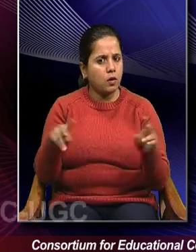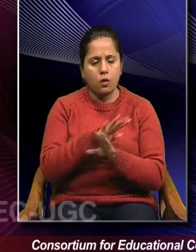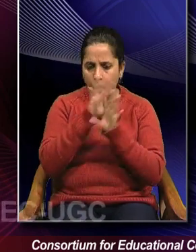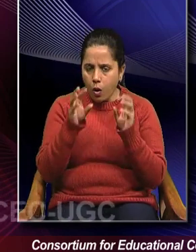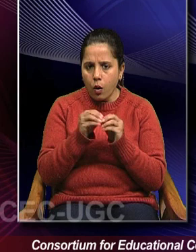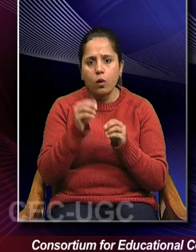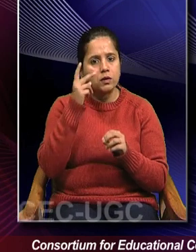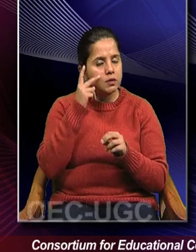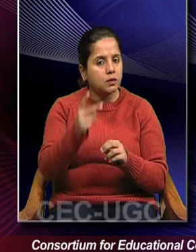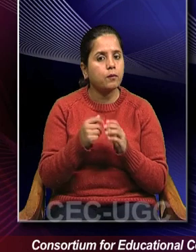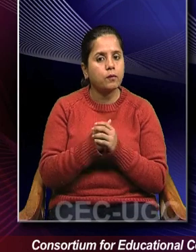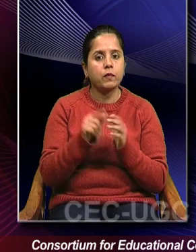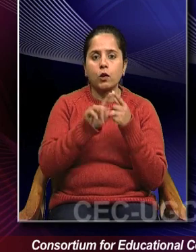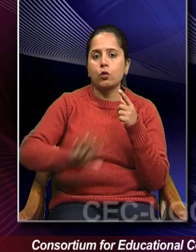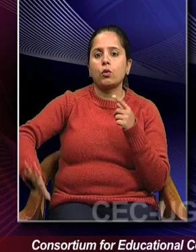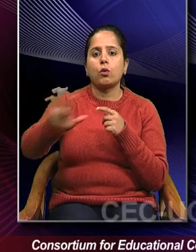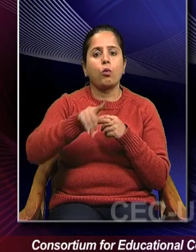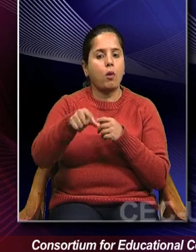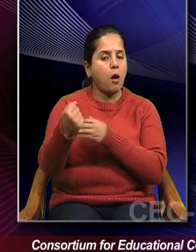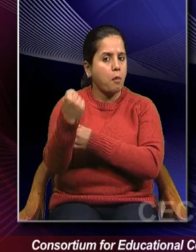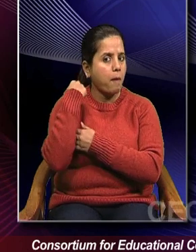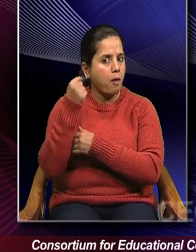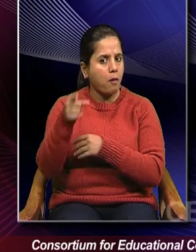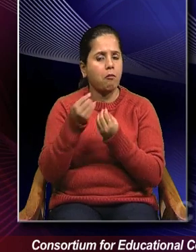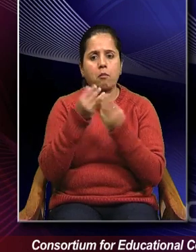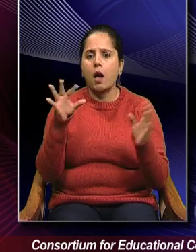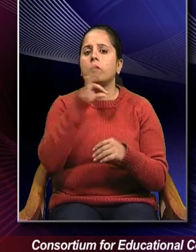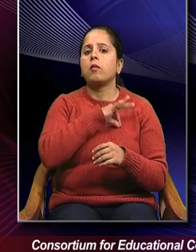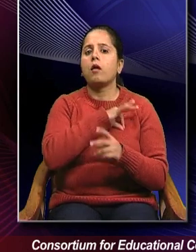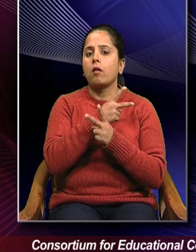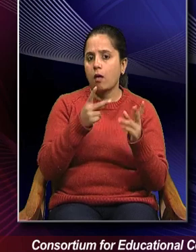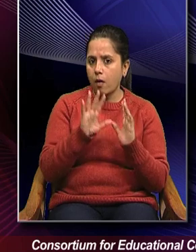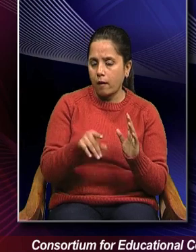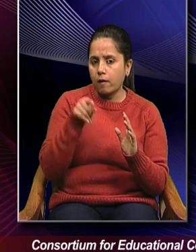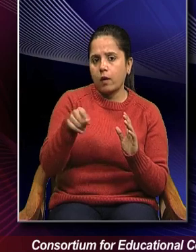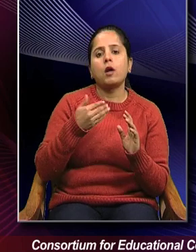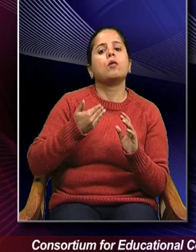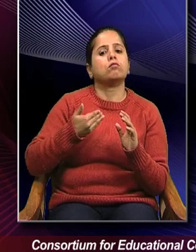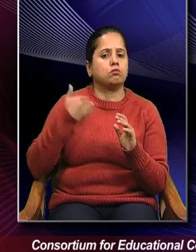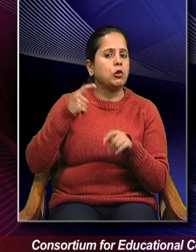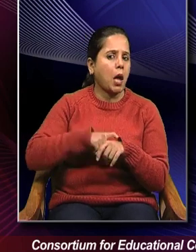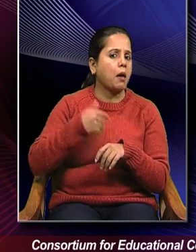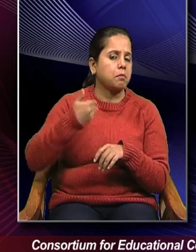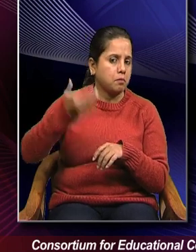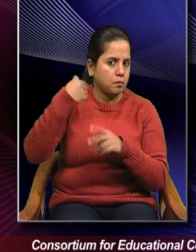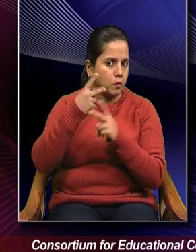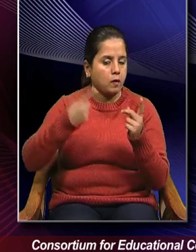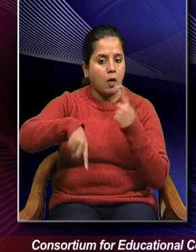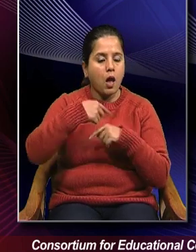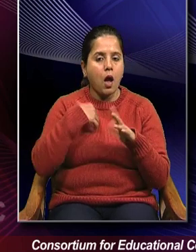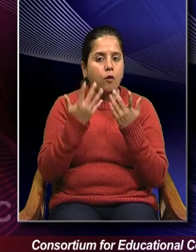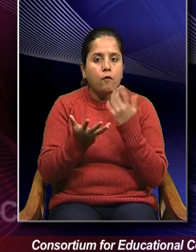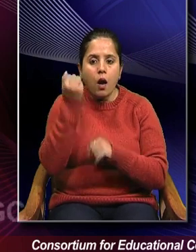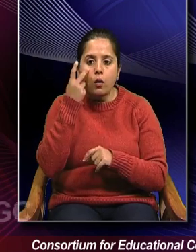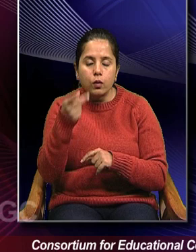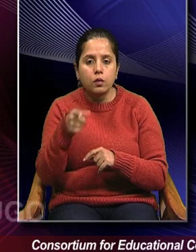five European powers, they had many advantages at that point of time, and how we find that